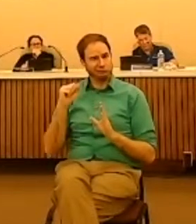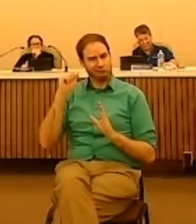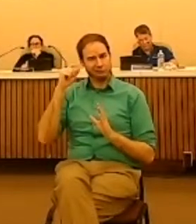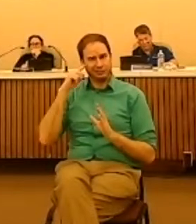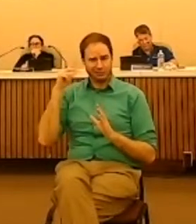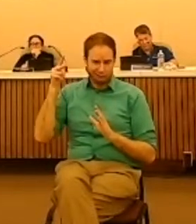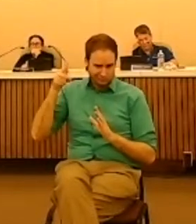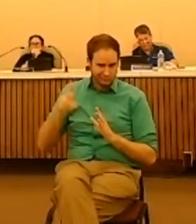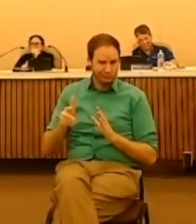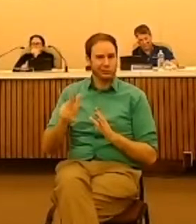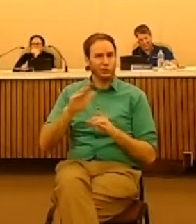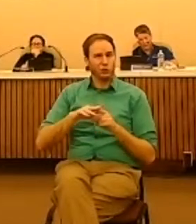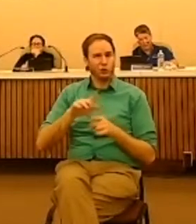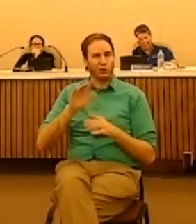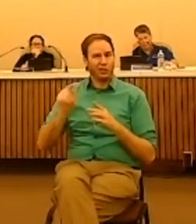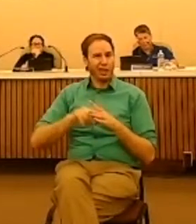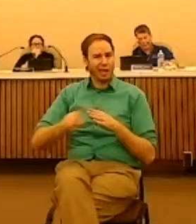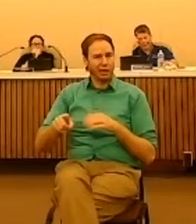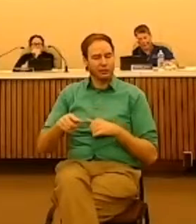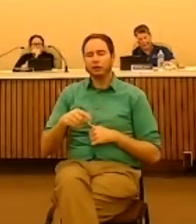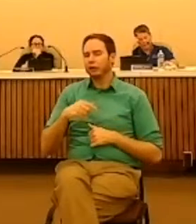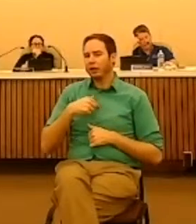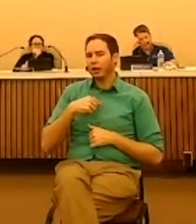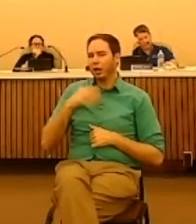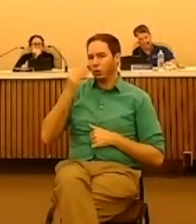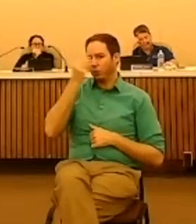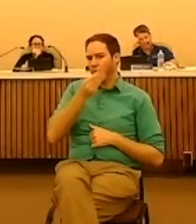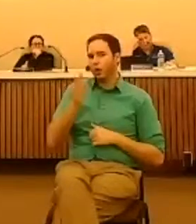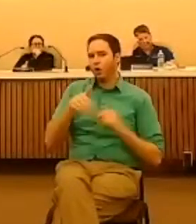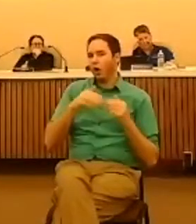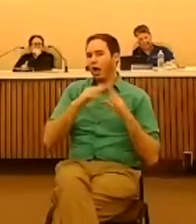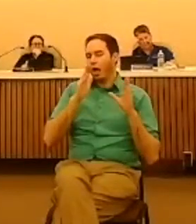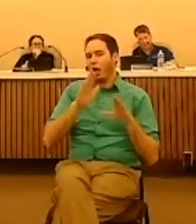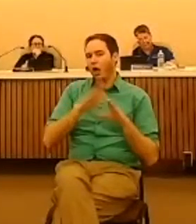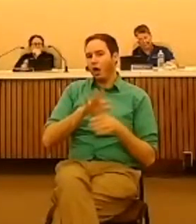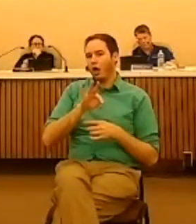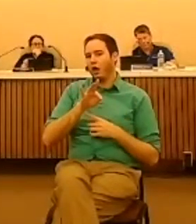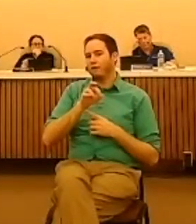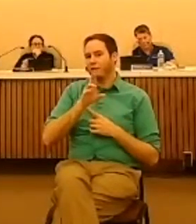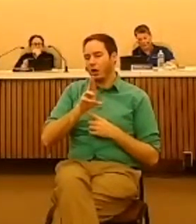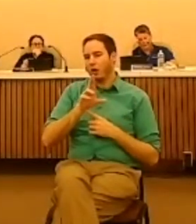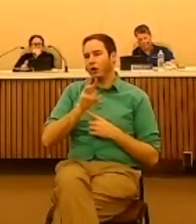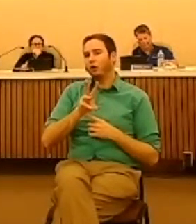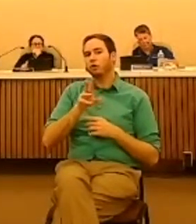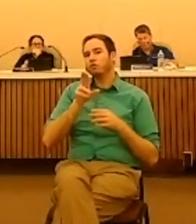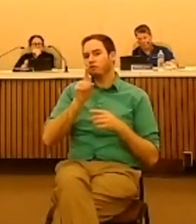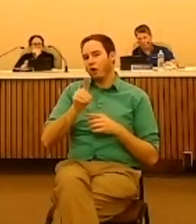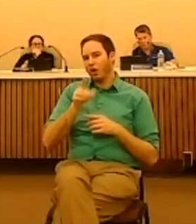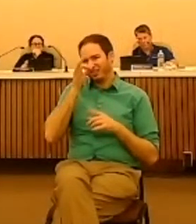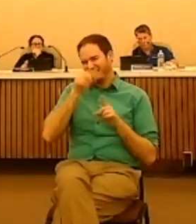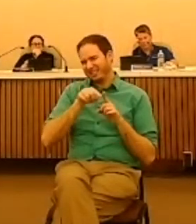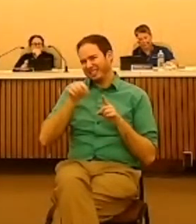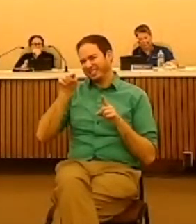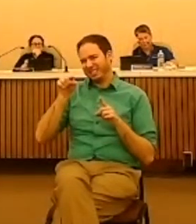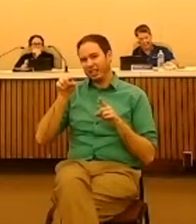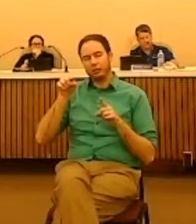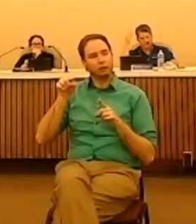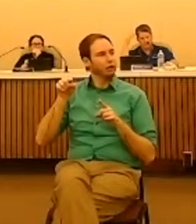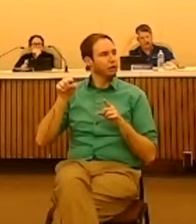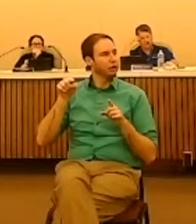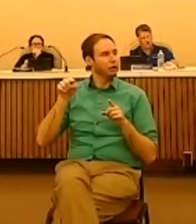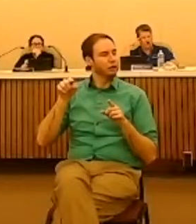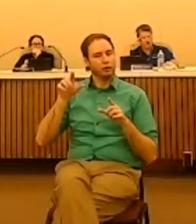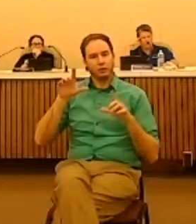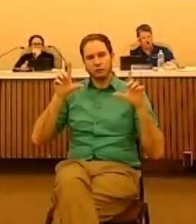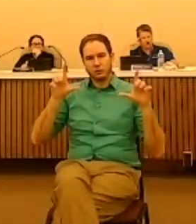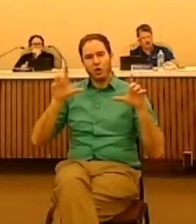that hill to the exit. I will say all the houses on Farrell Road Extension, which are right up just as close as here, and the roads